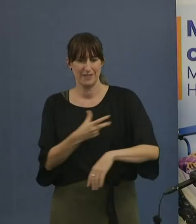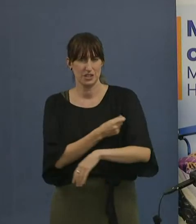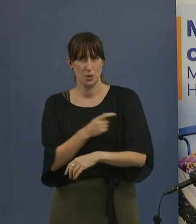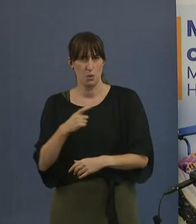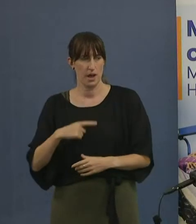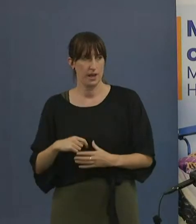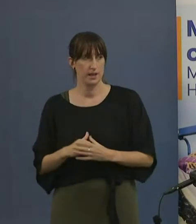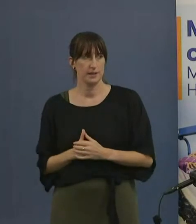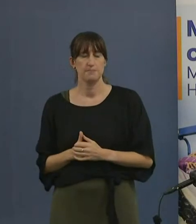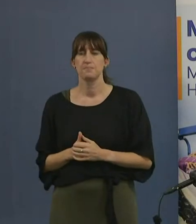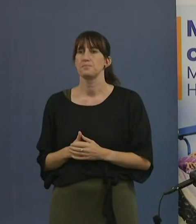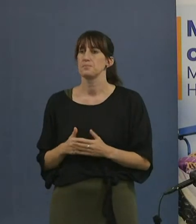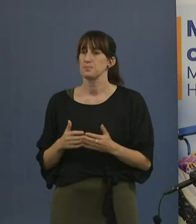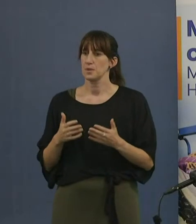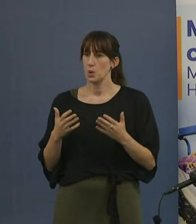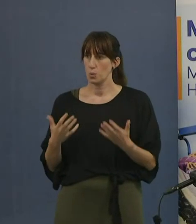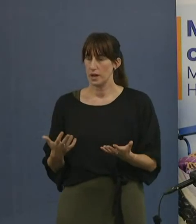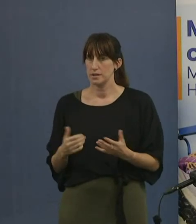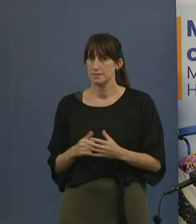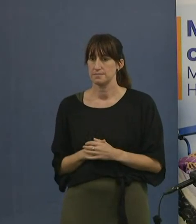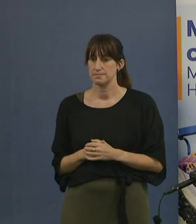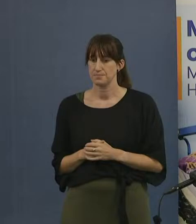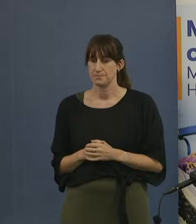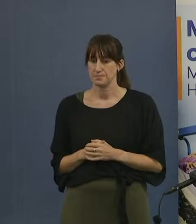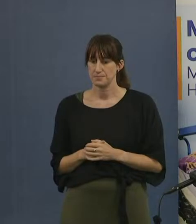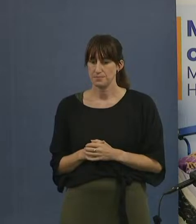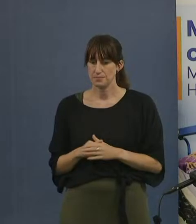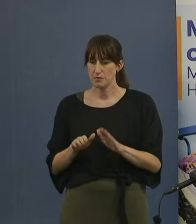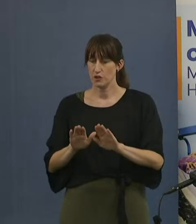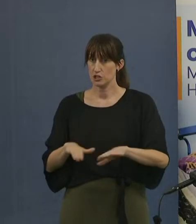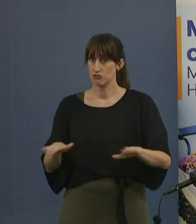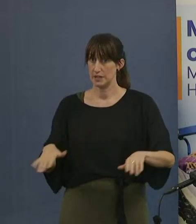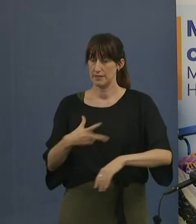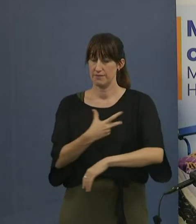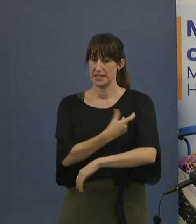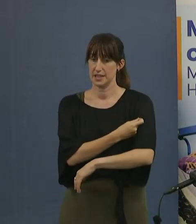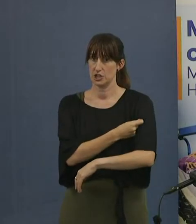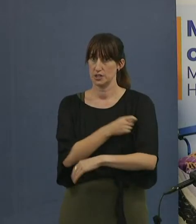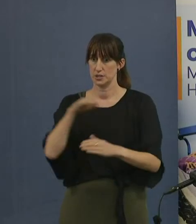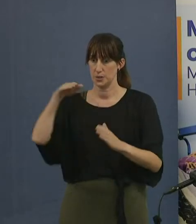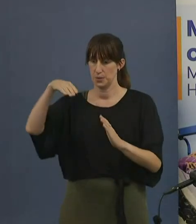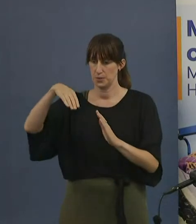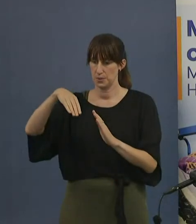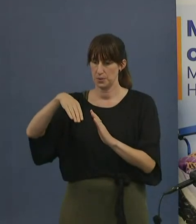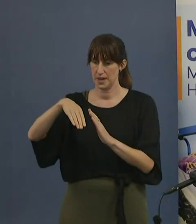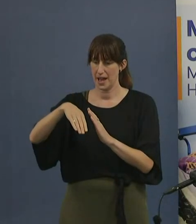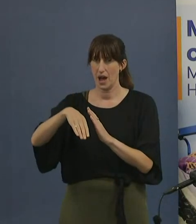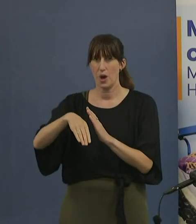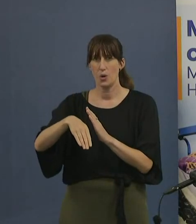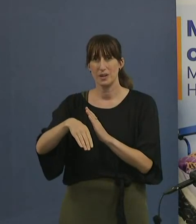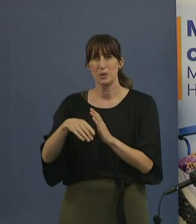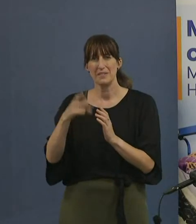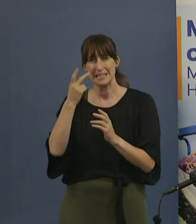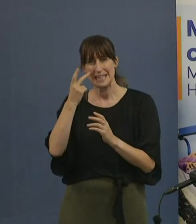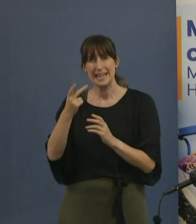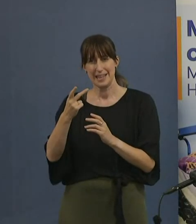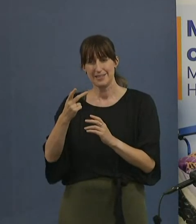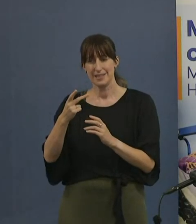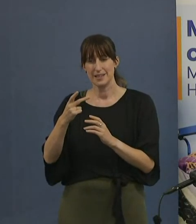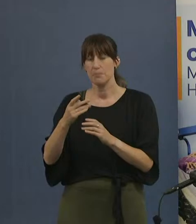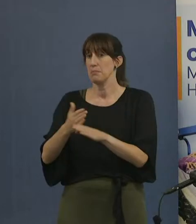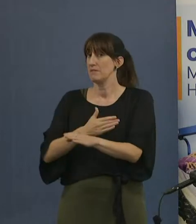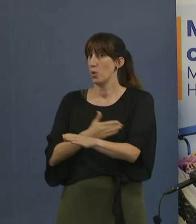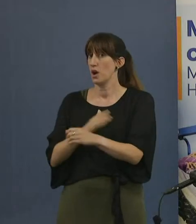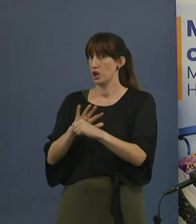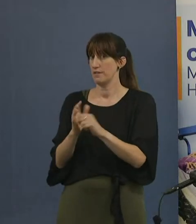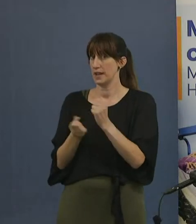childhood immunisations, it's been they were declining. We were seeing a pattern of decline before